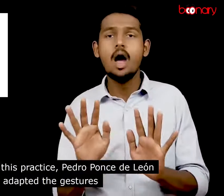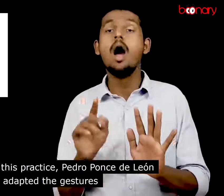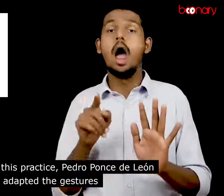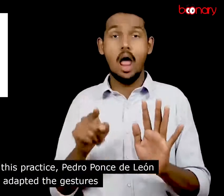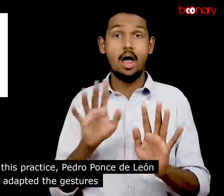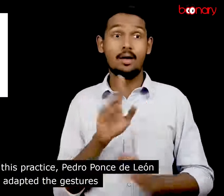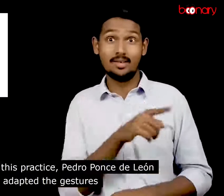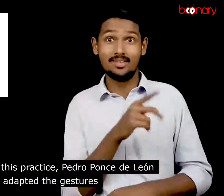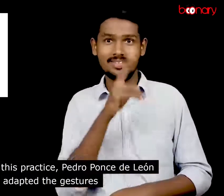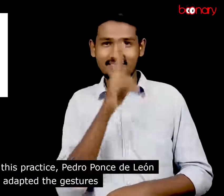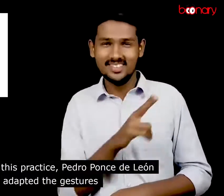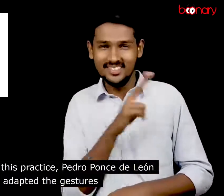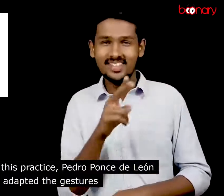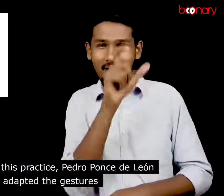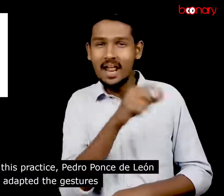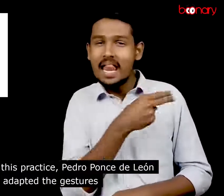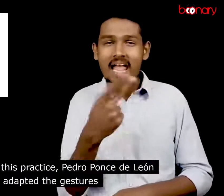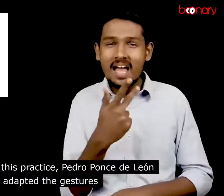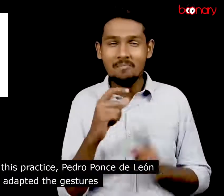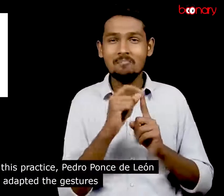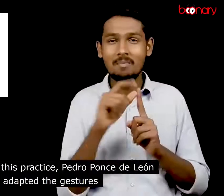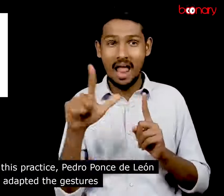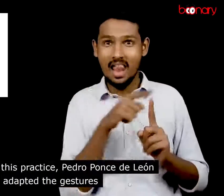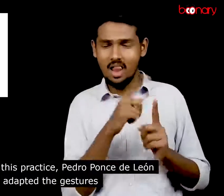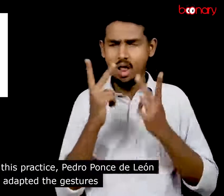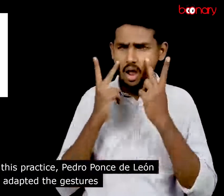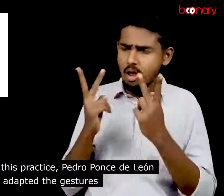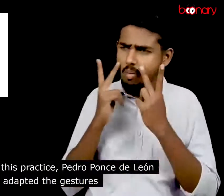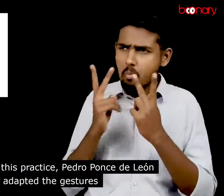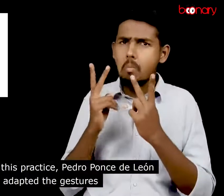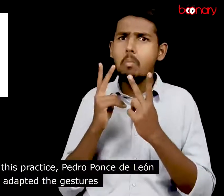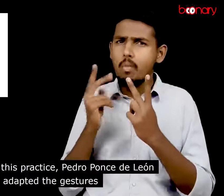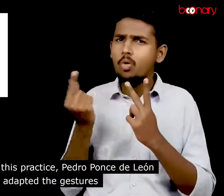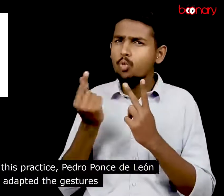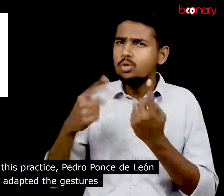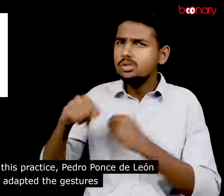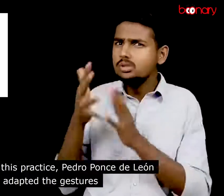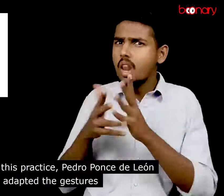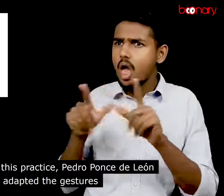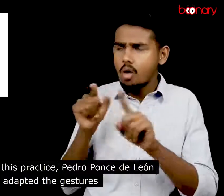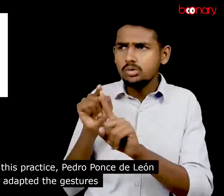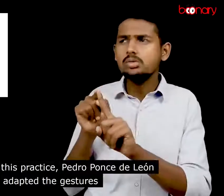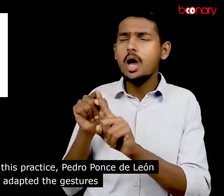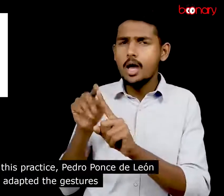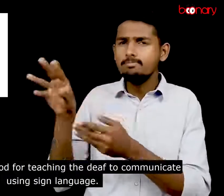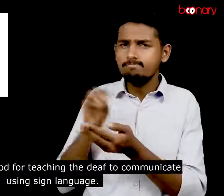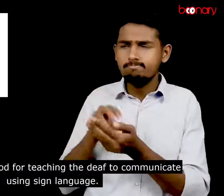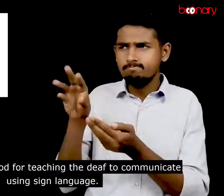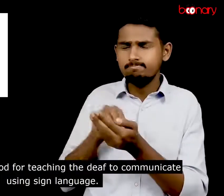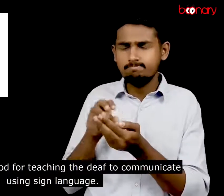Inspired by this practice, Pedro Ponce de Leon adopted the gestures to create a